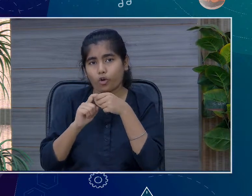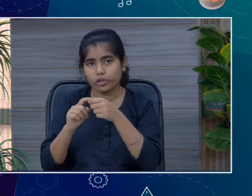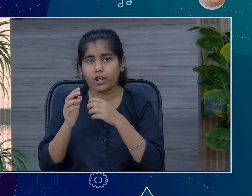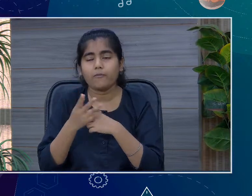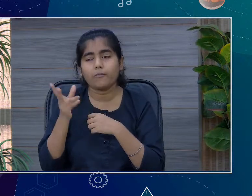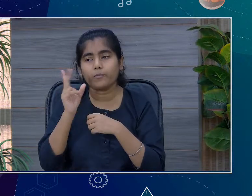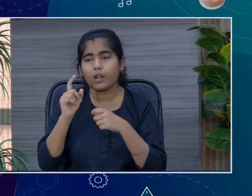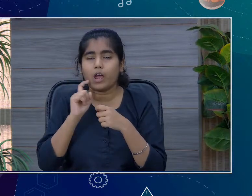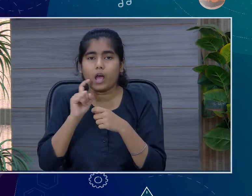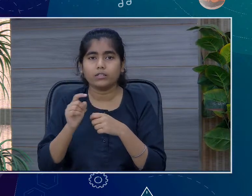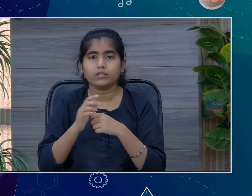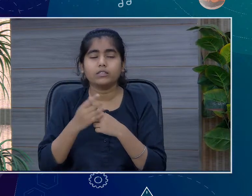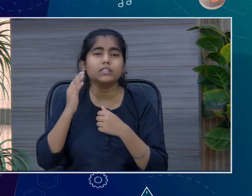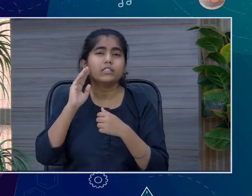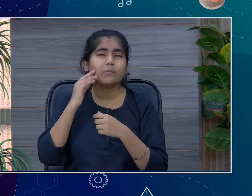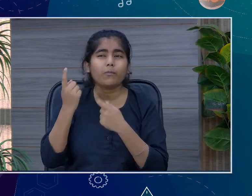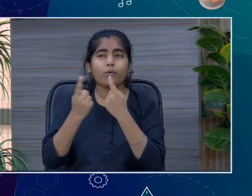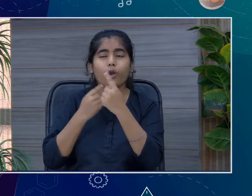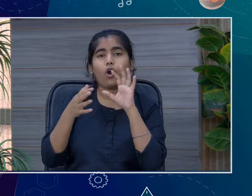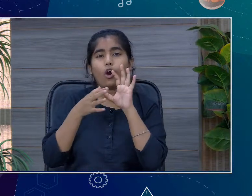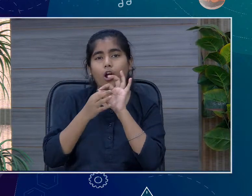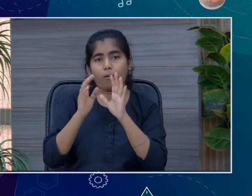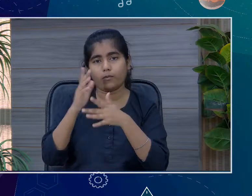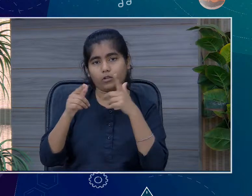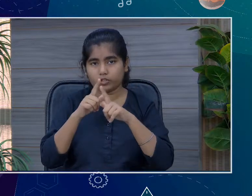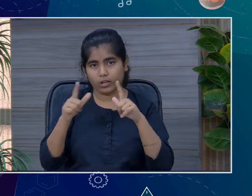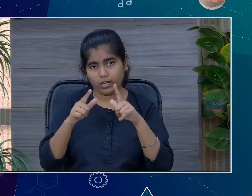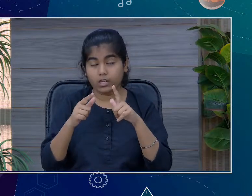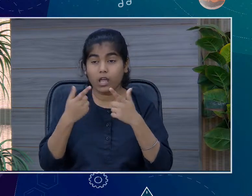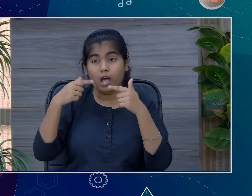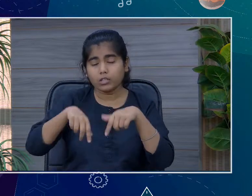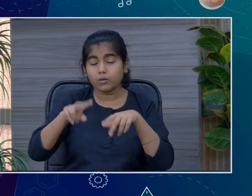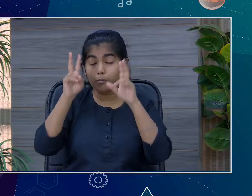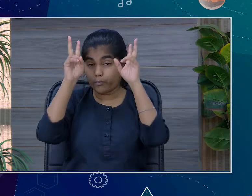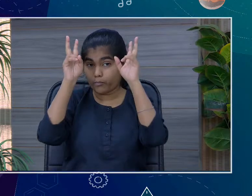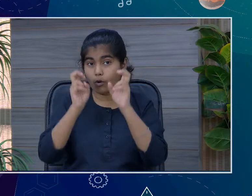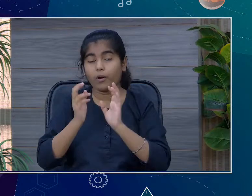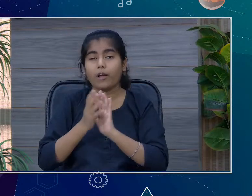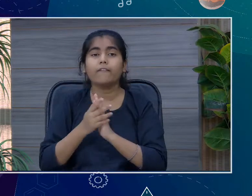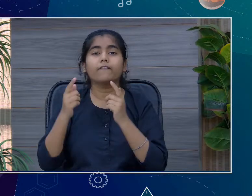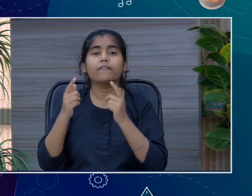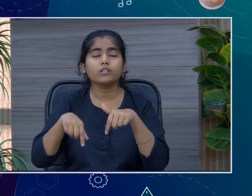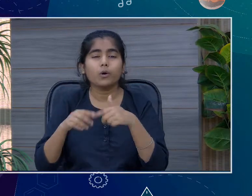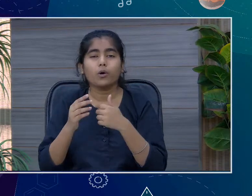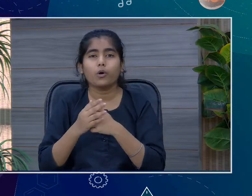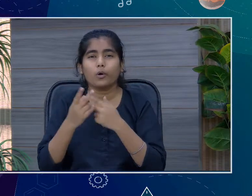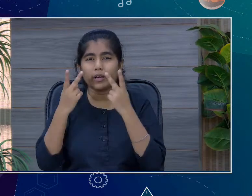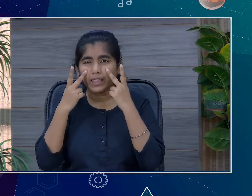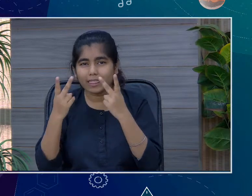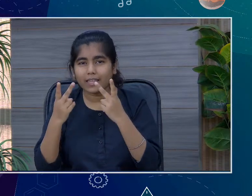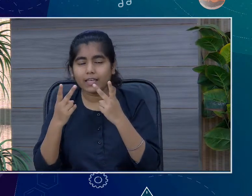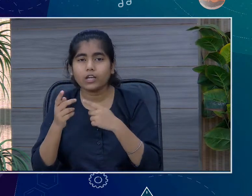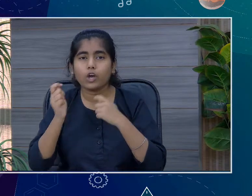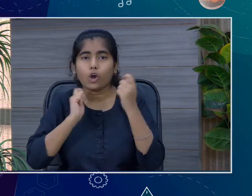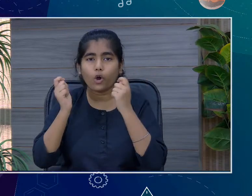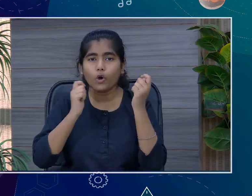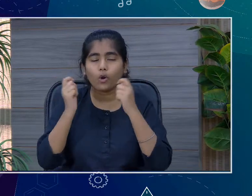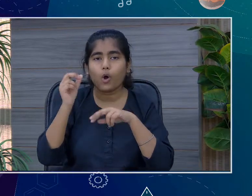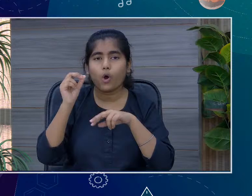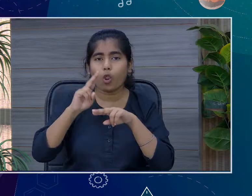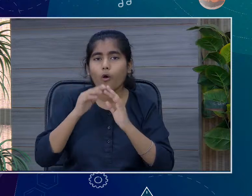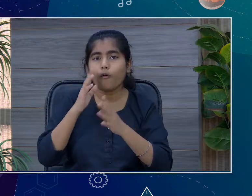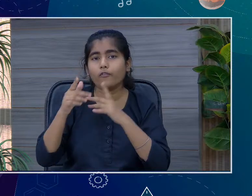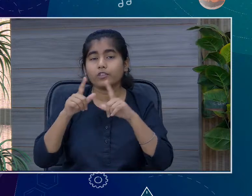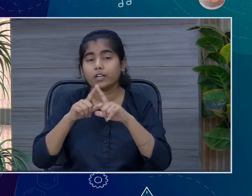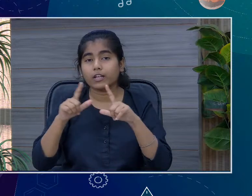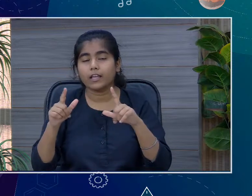you, ma'am. When we talk about sign language, as we are highlighting today, so can we see the role of the sign